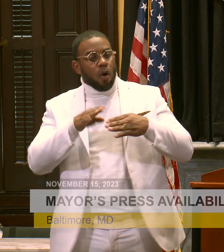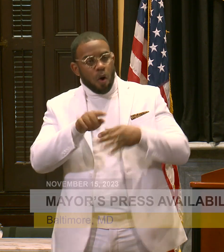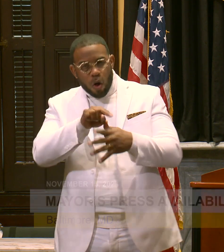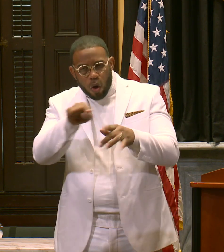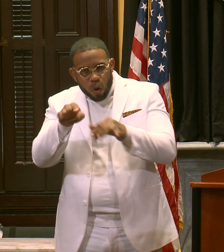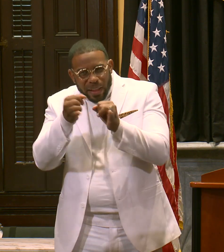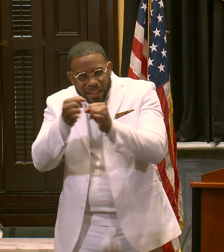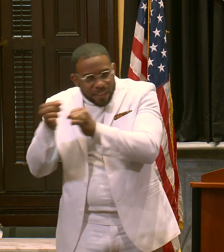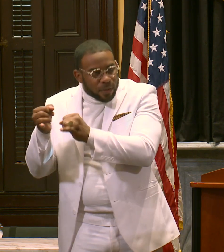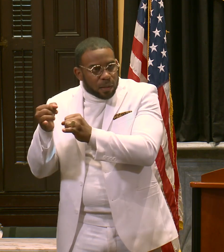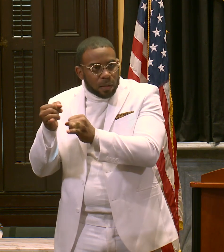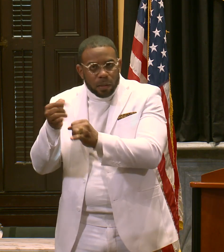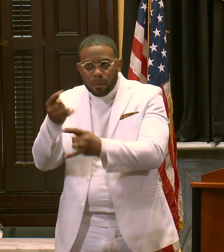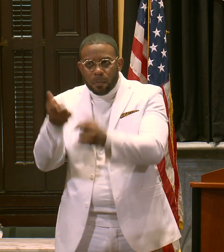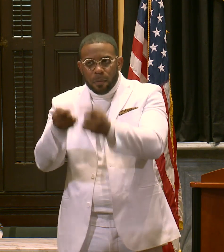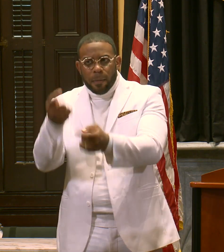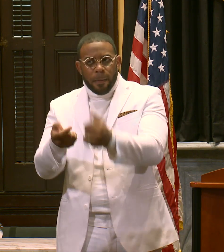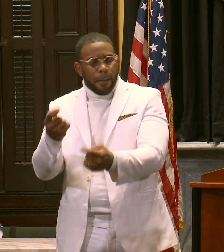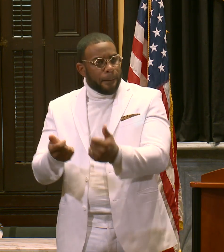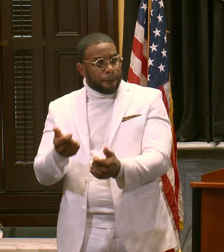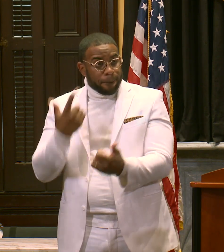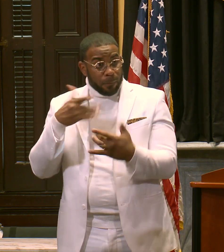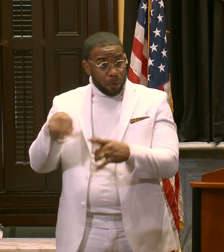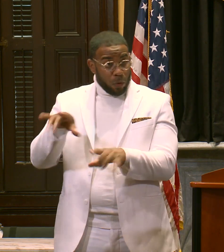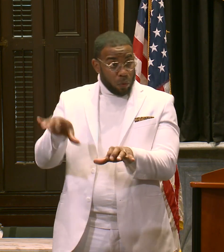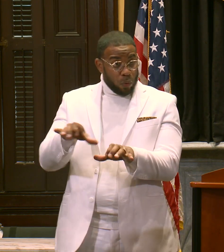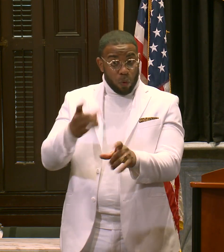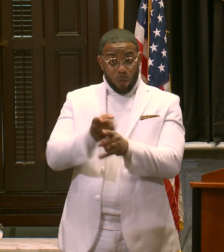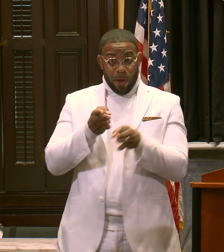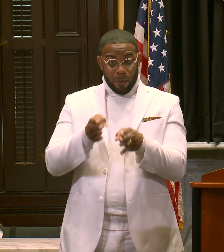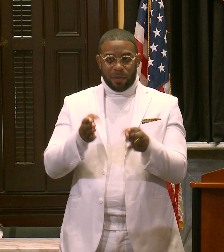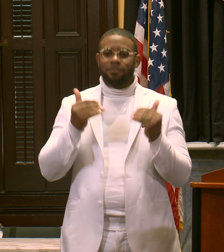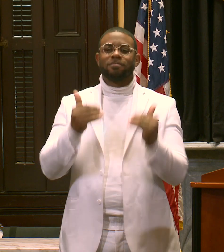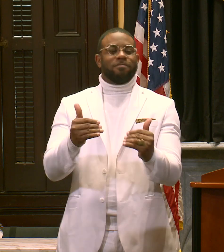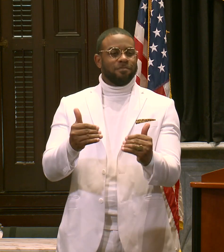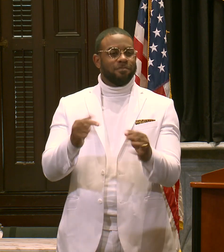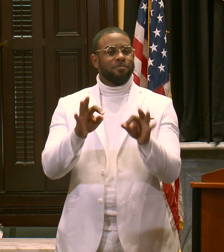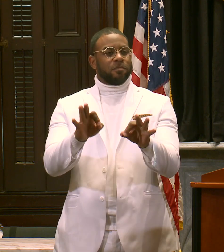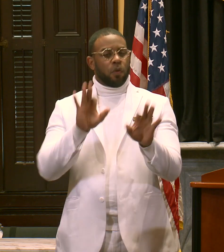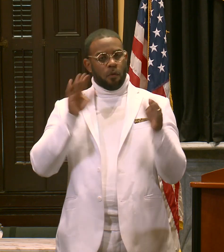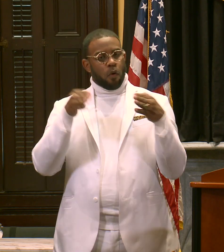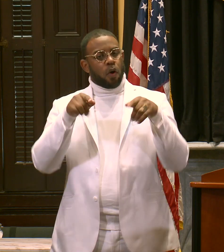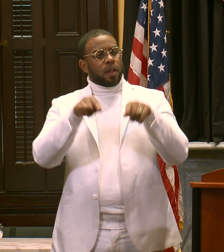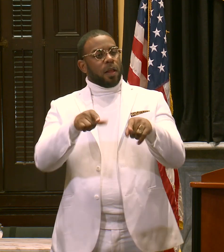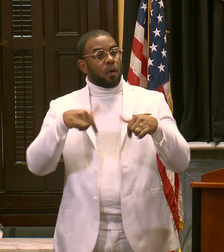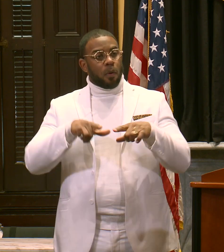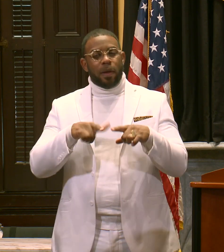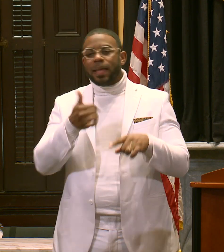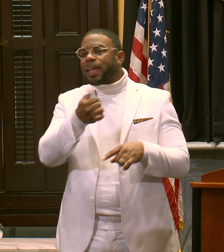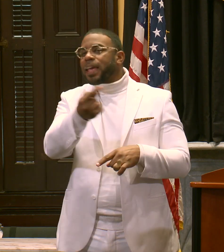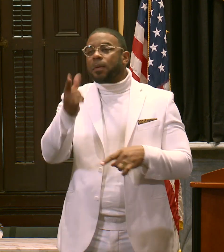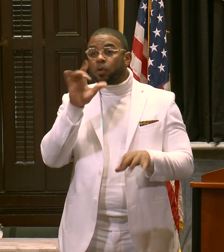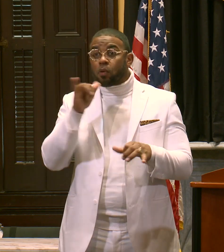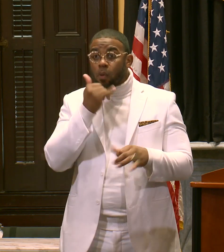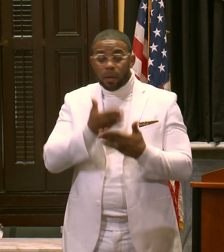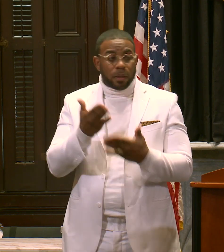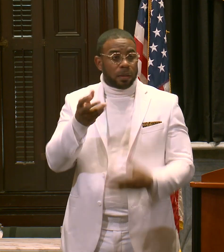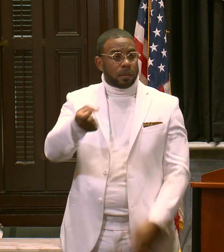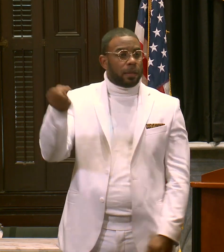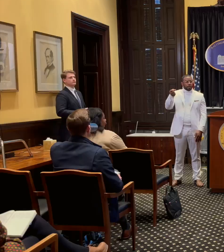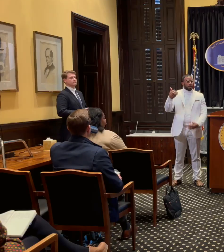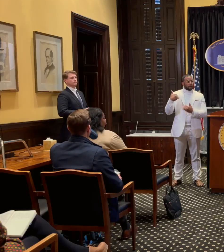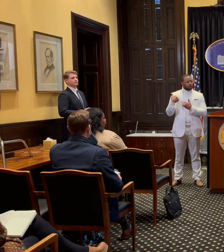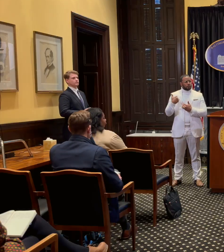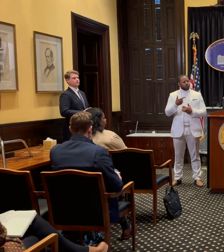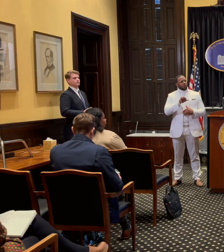those individuals and allow those who are doing the things the right way to be the ones that we're focused on, while anybody who's doing the wrong thing is held